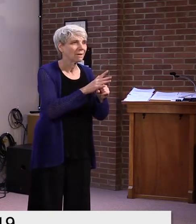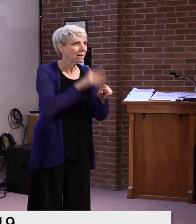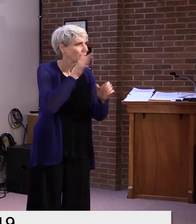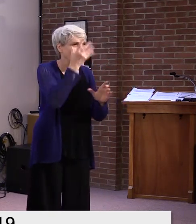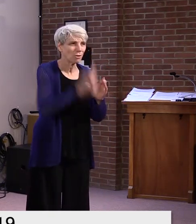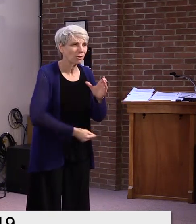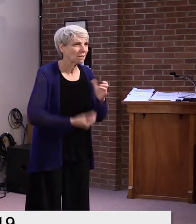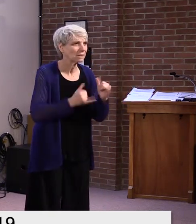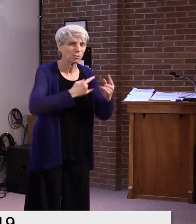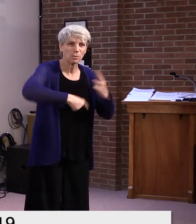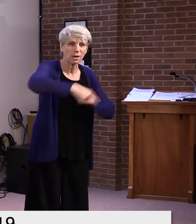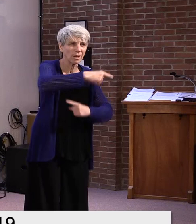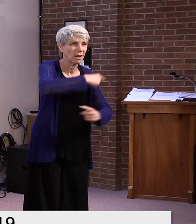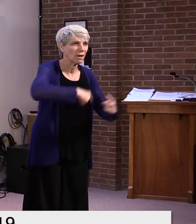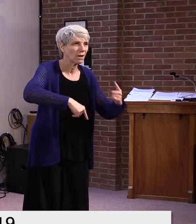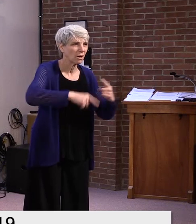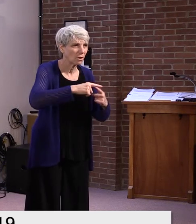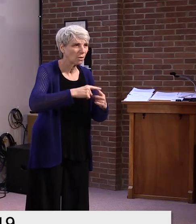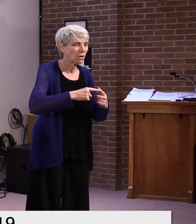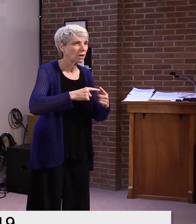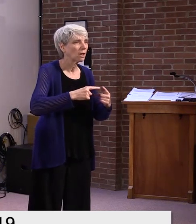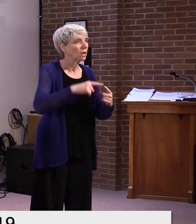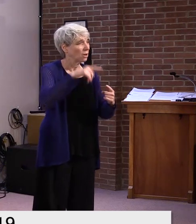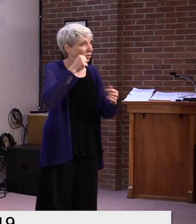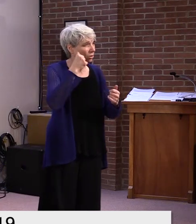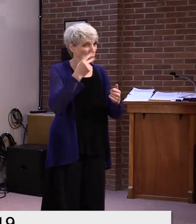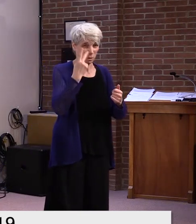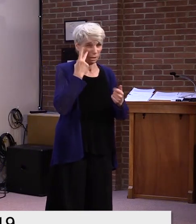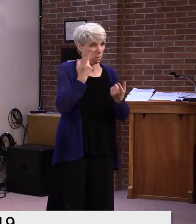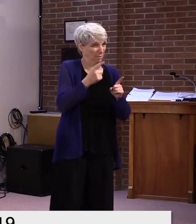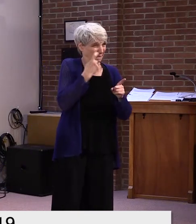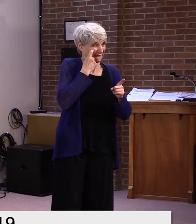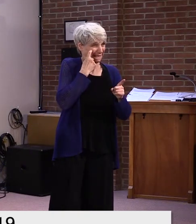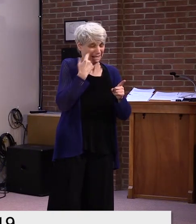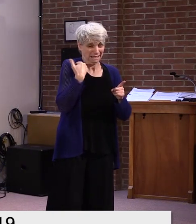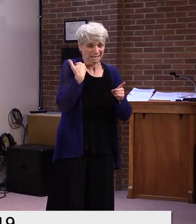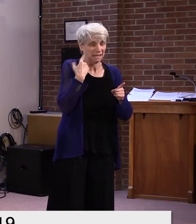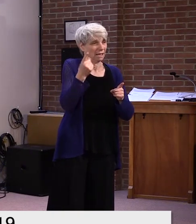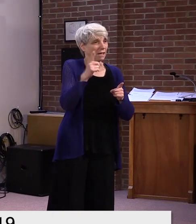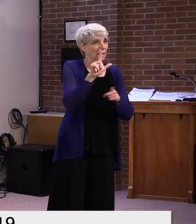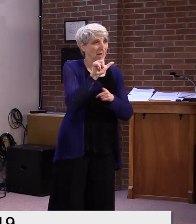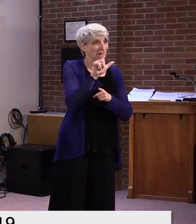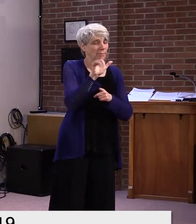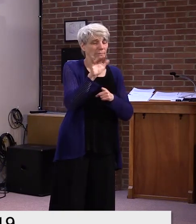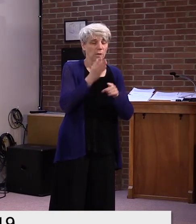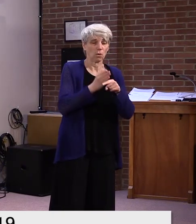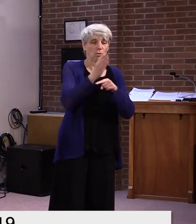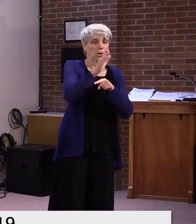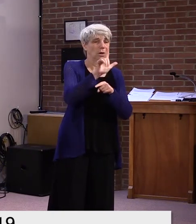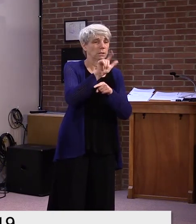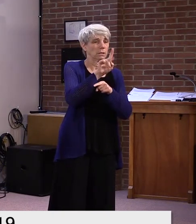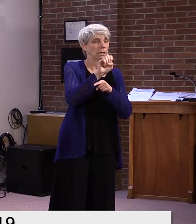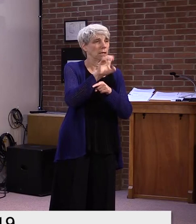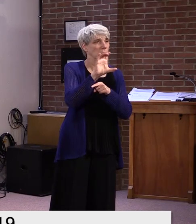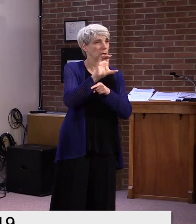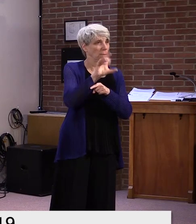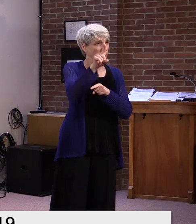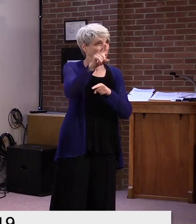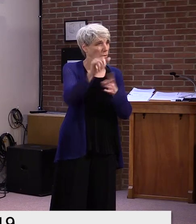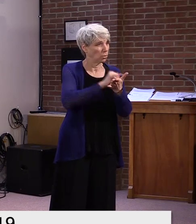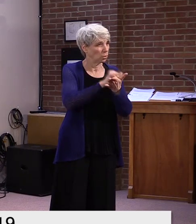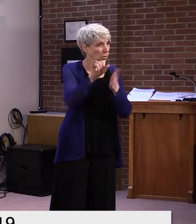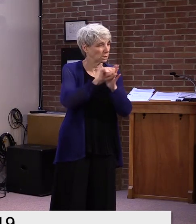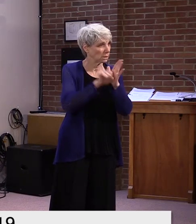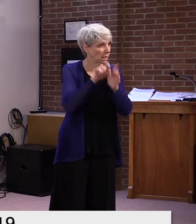vulnerable. Just look across the lake to Lake Champlain. across the lake, Lake Champlain to New